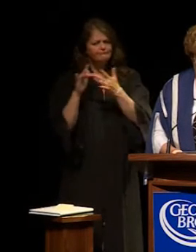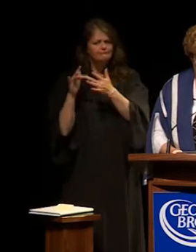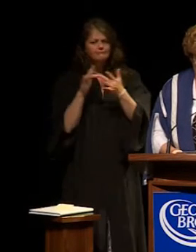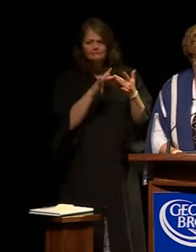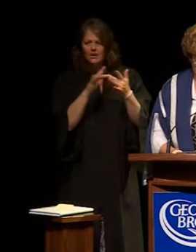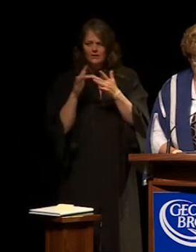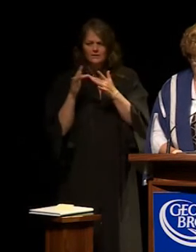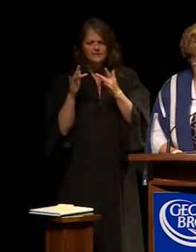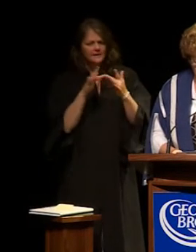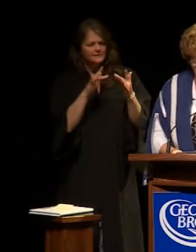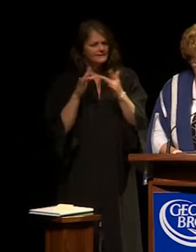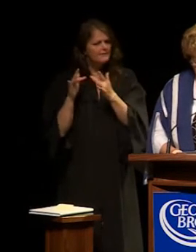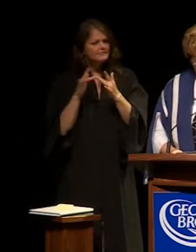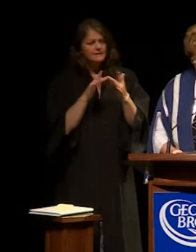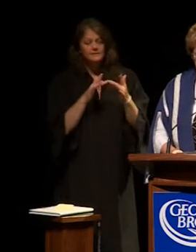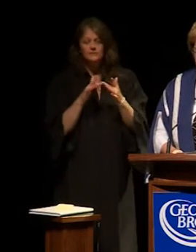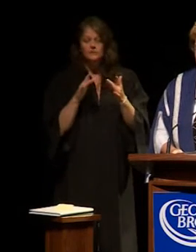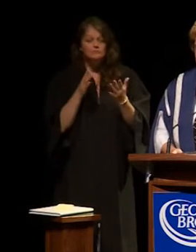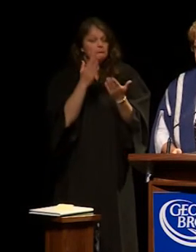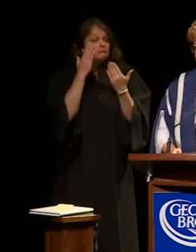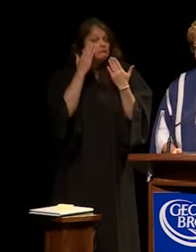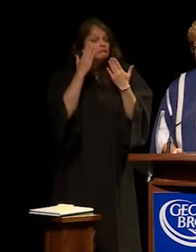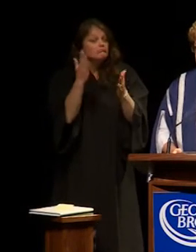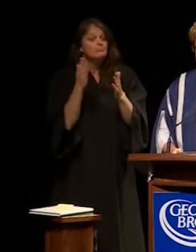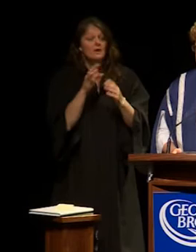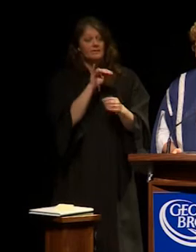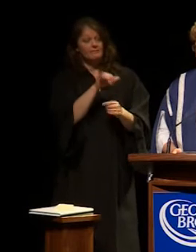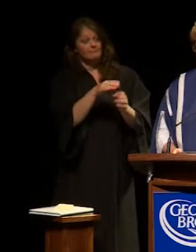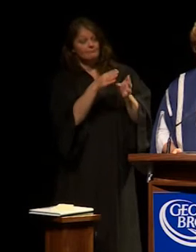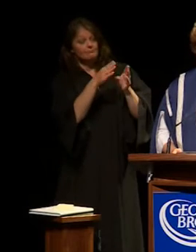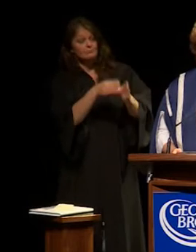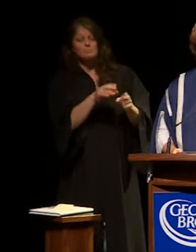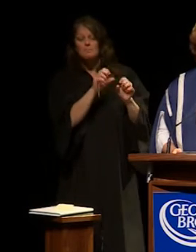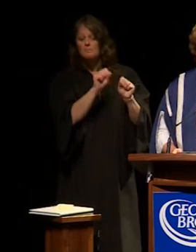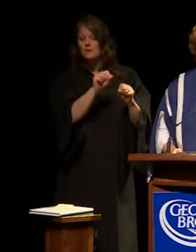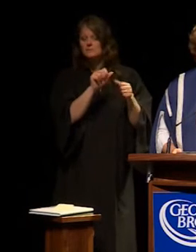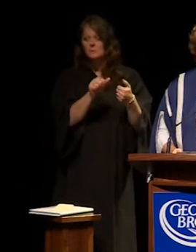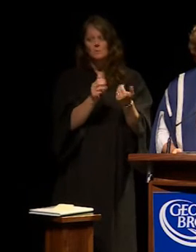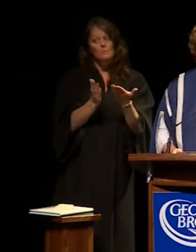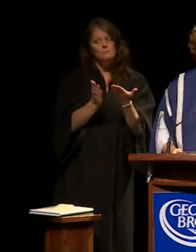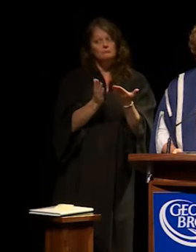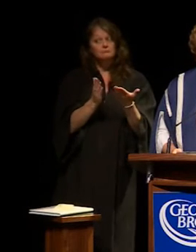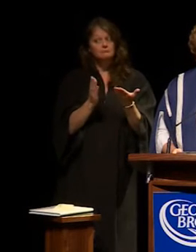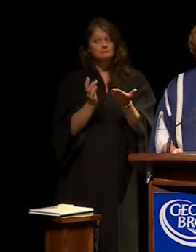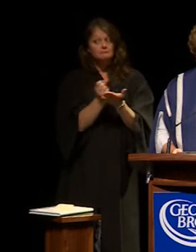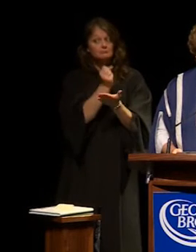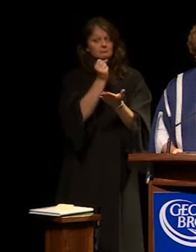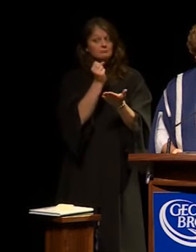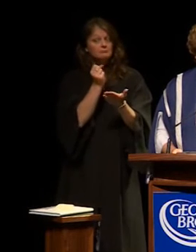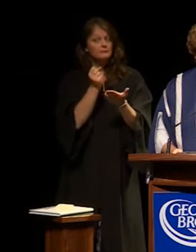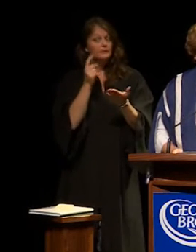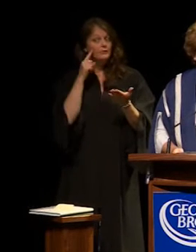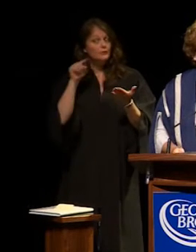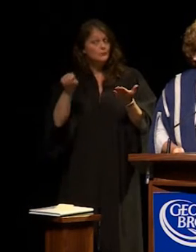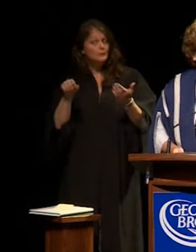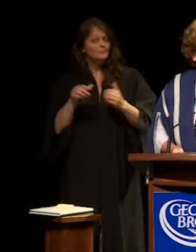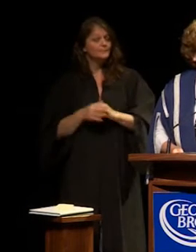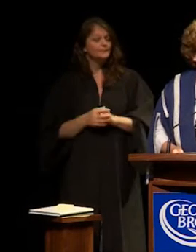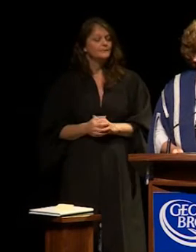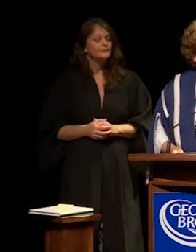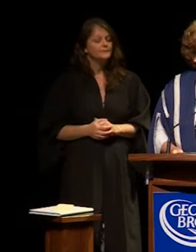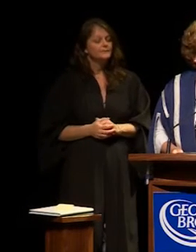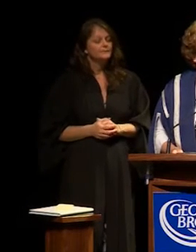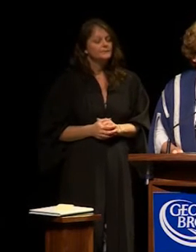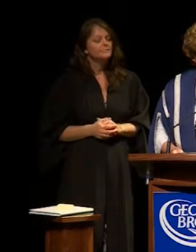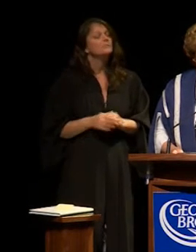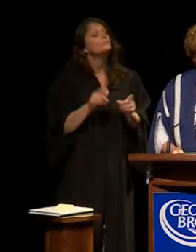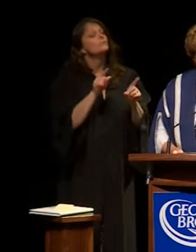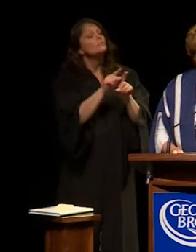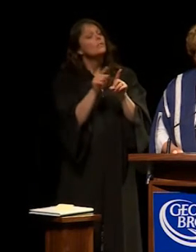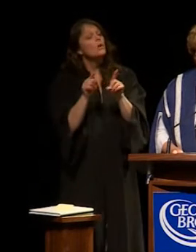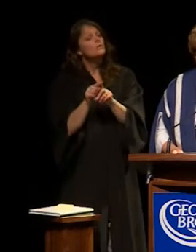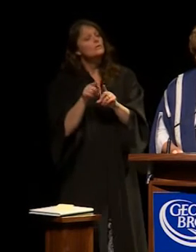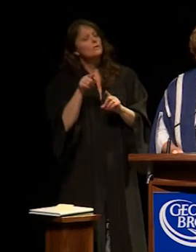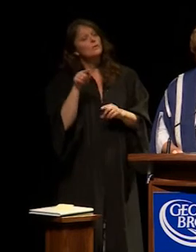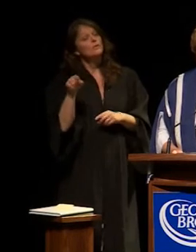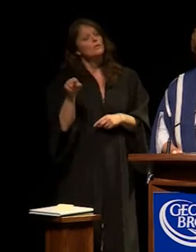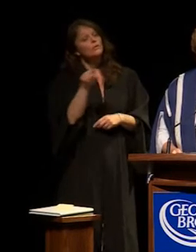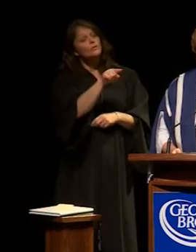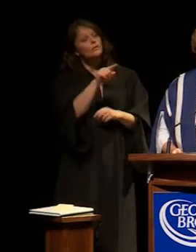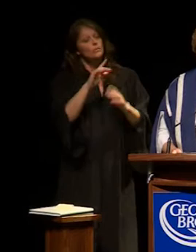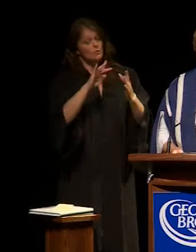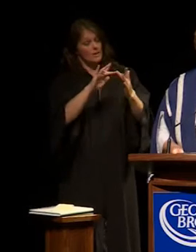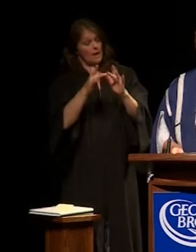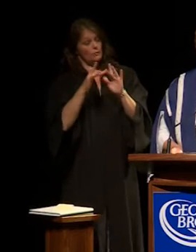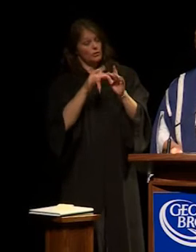field. You never know what doors these contacts may open up. As you build your networks, pay